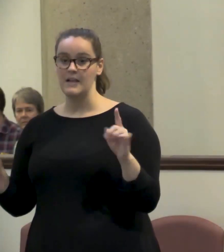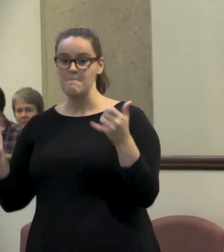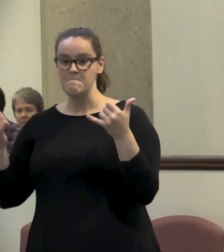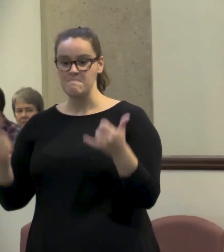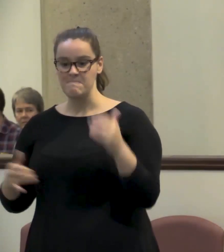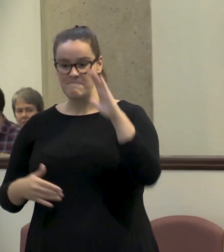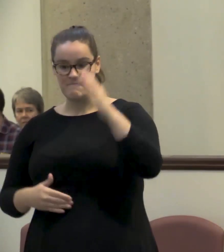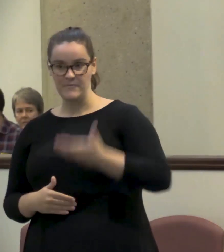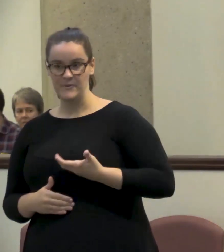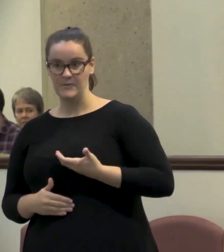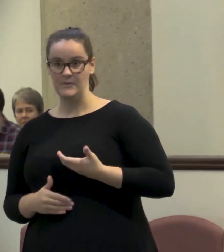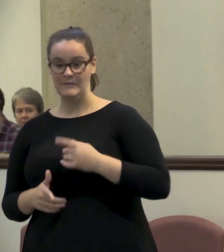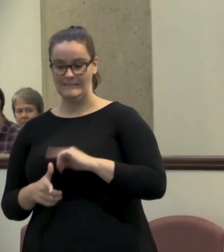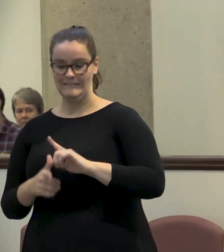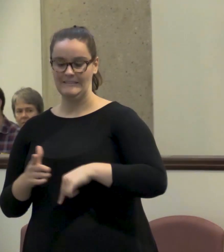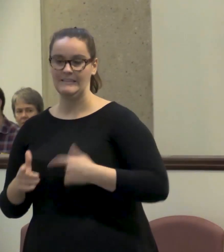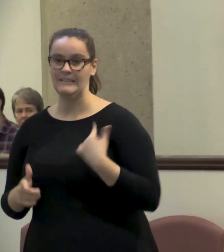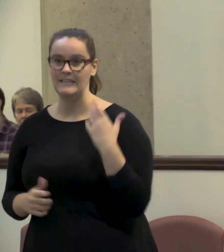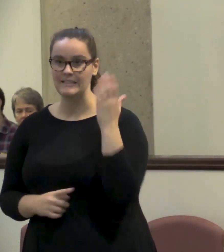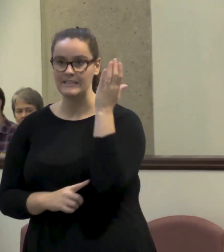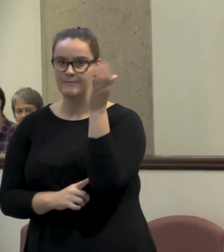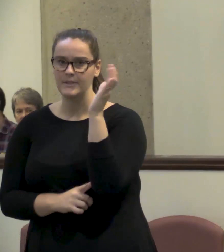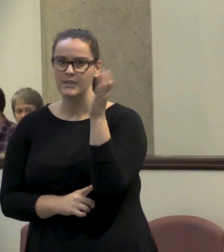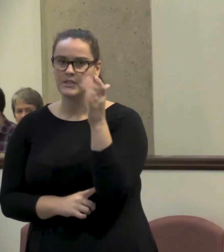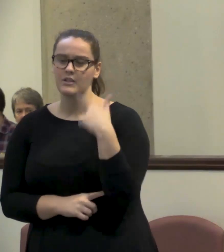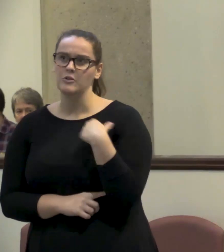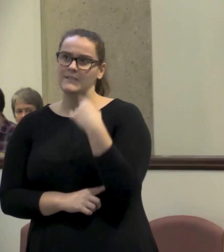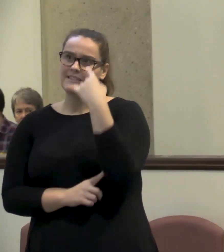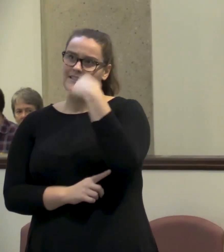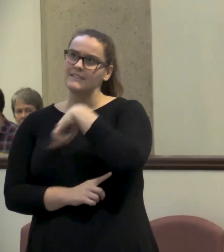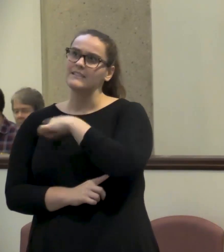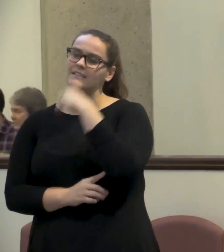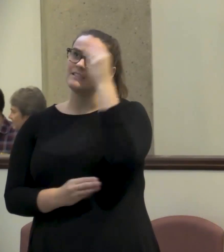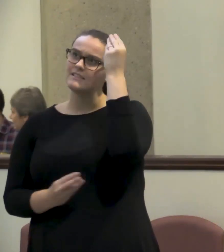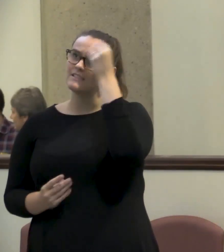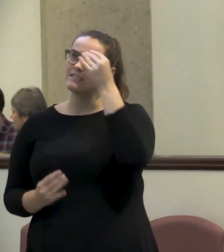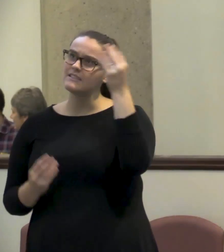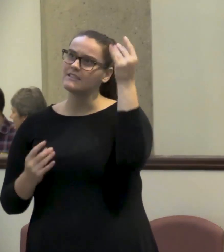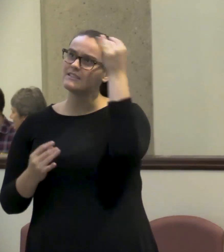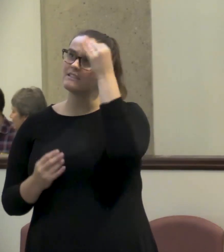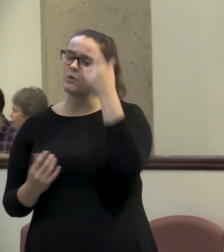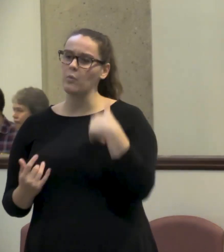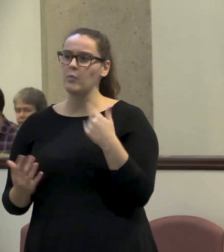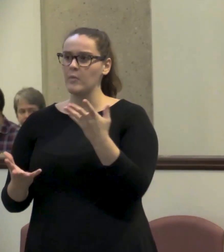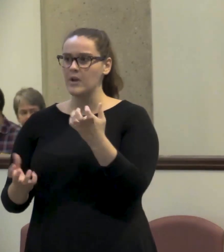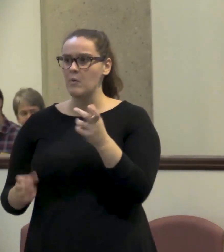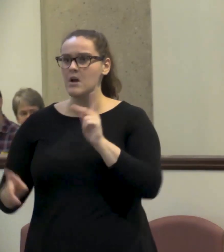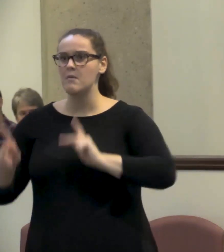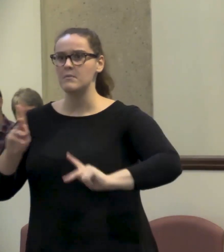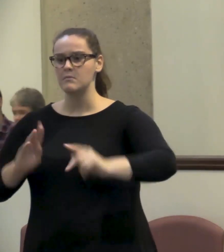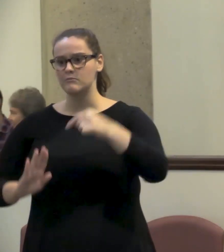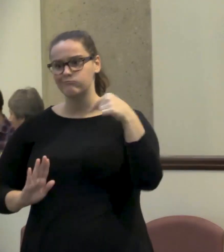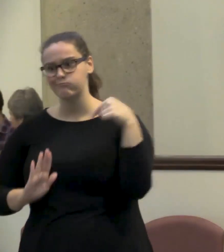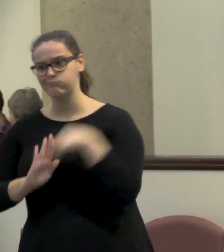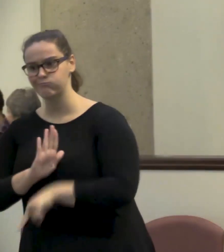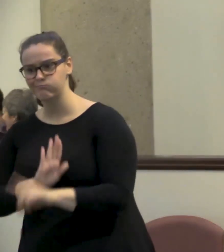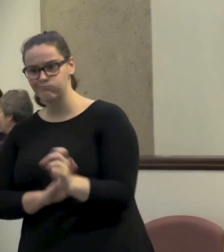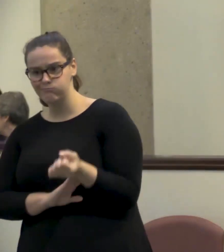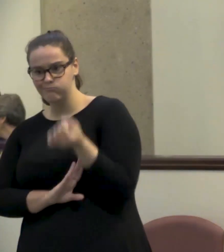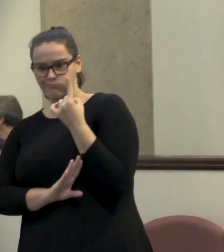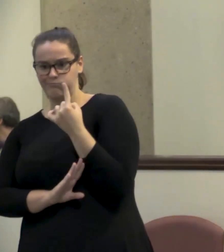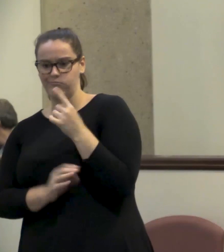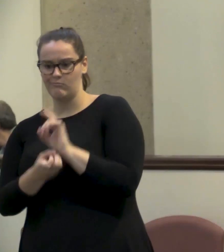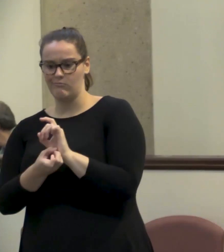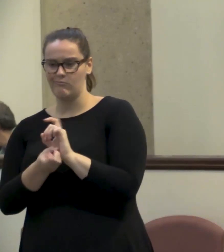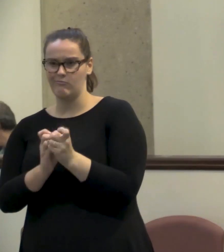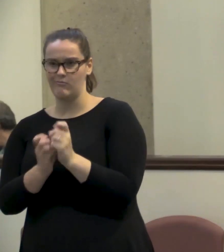introduce our next speaker. We really thought hard about the speakers because we really want to make sure people understand the breadth and depth of the climate movement. We